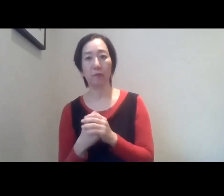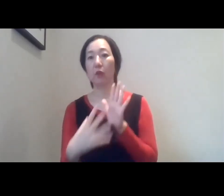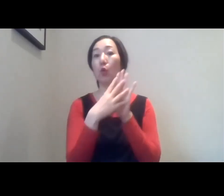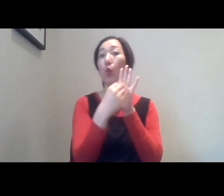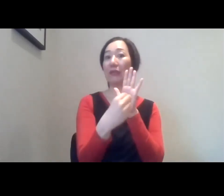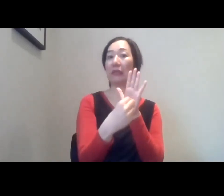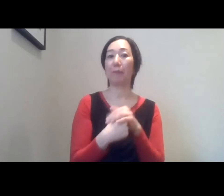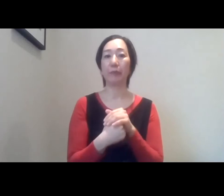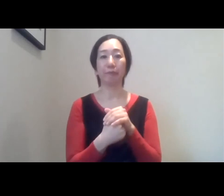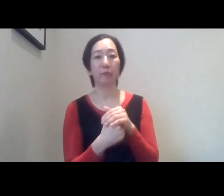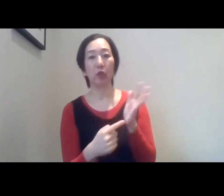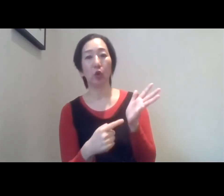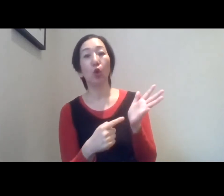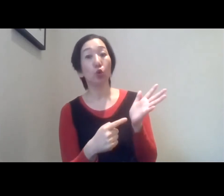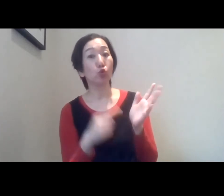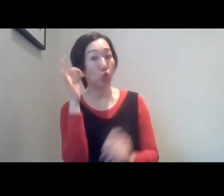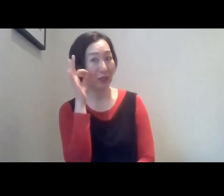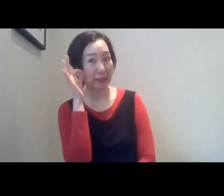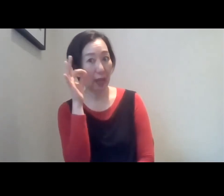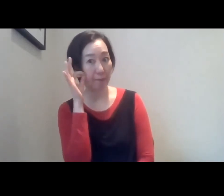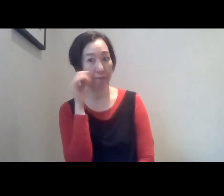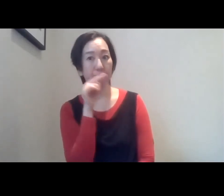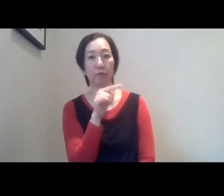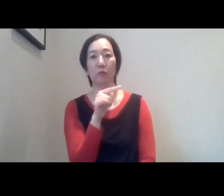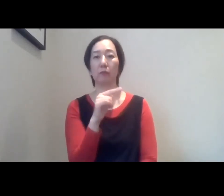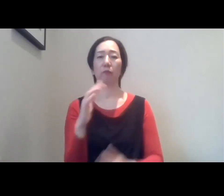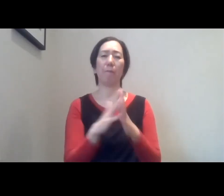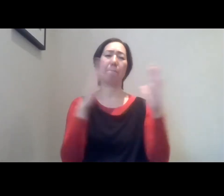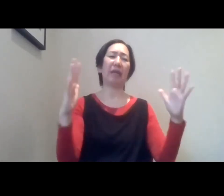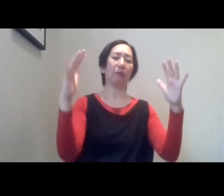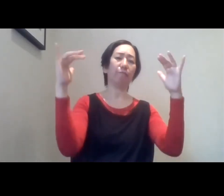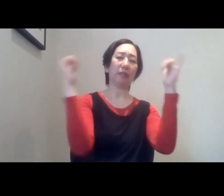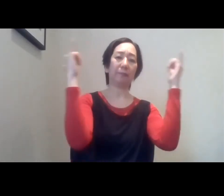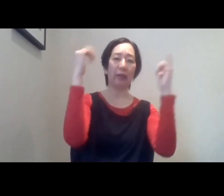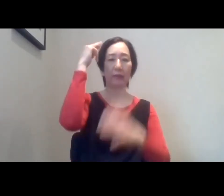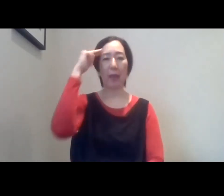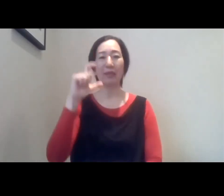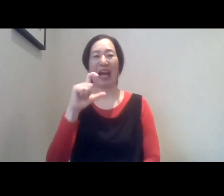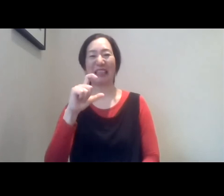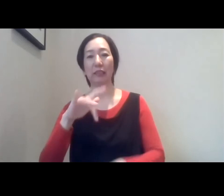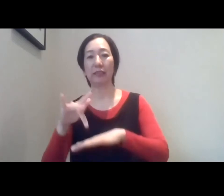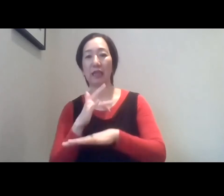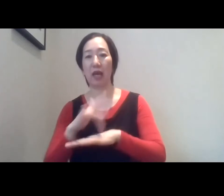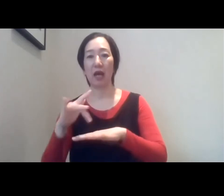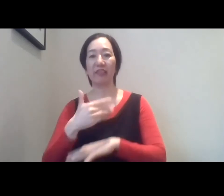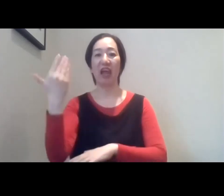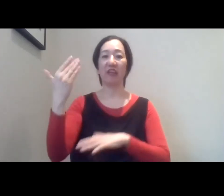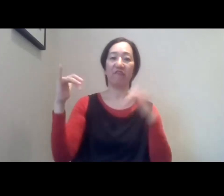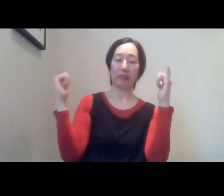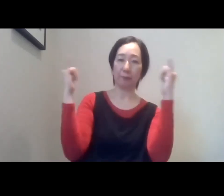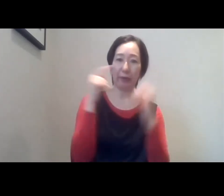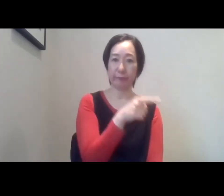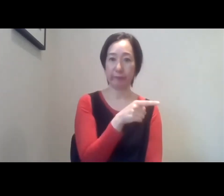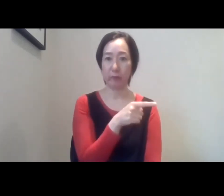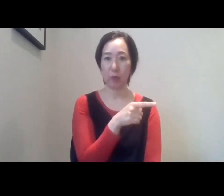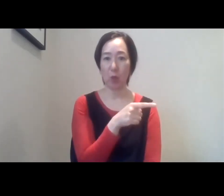And there was a great deal of learning in touring to those two countries. So for example, in Tunisia, we went to a